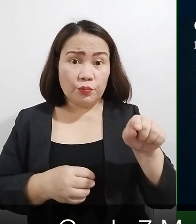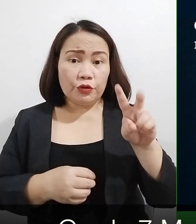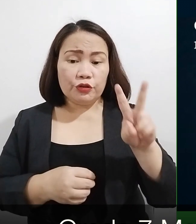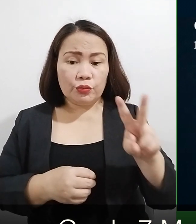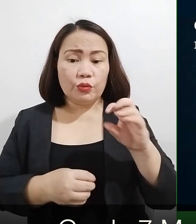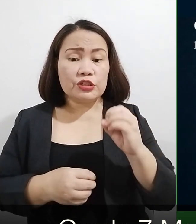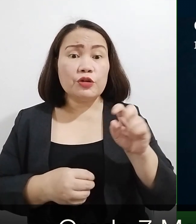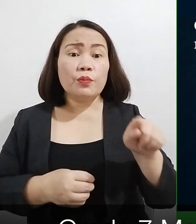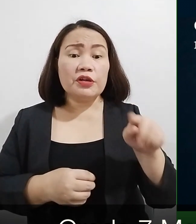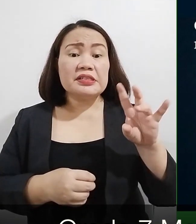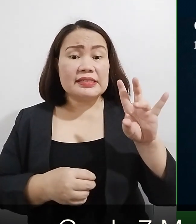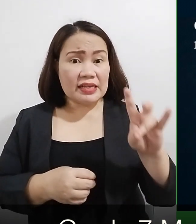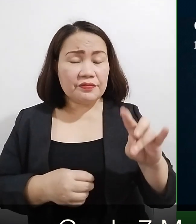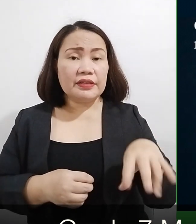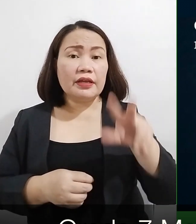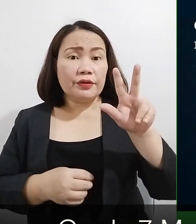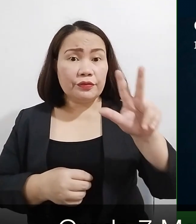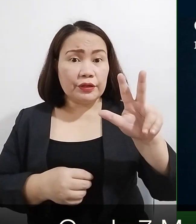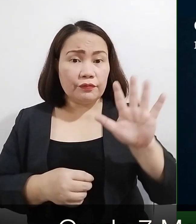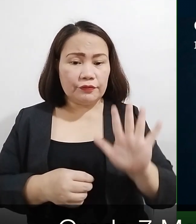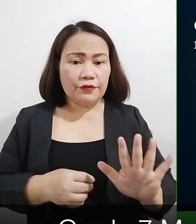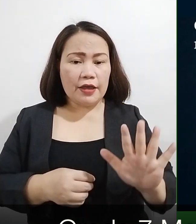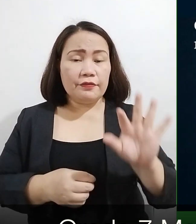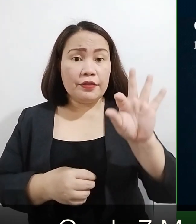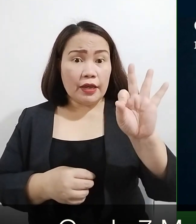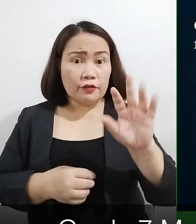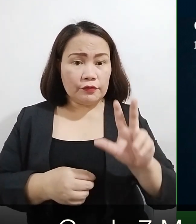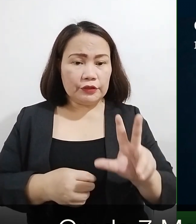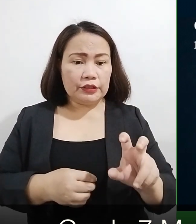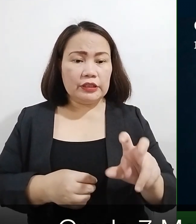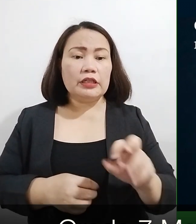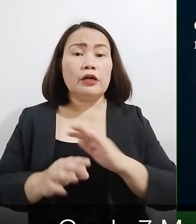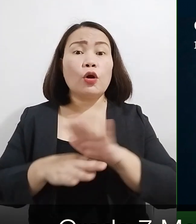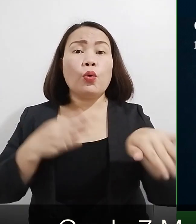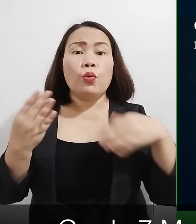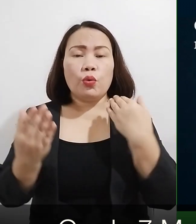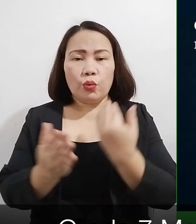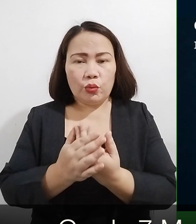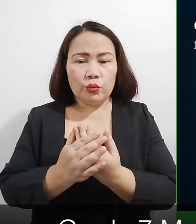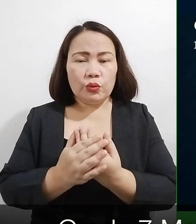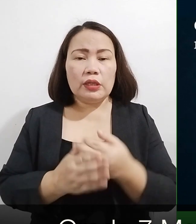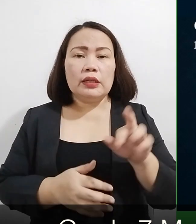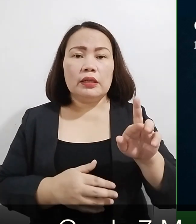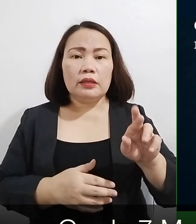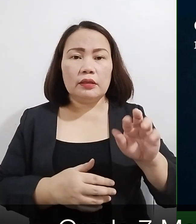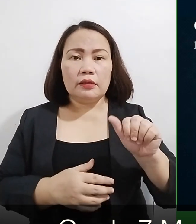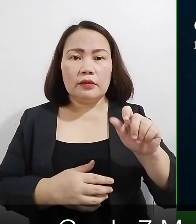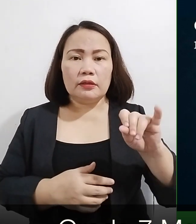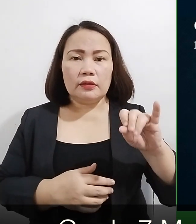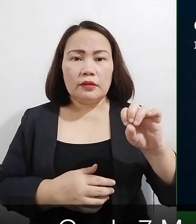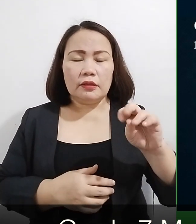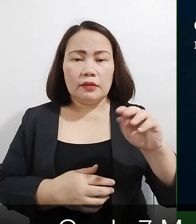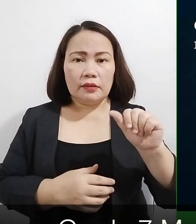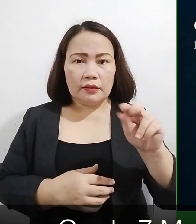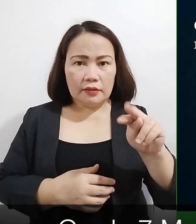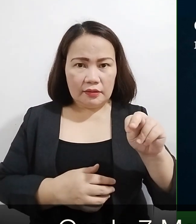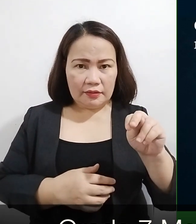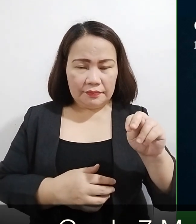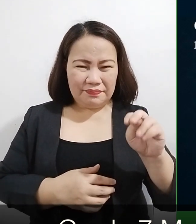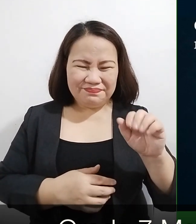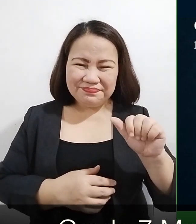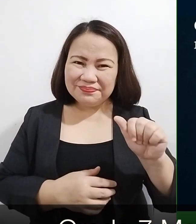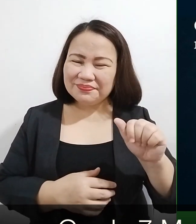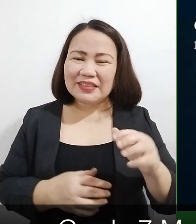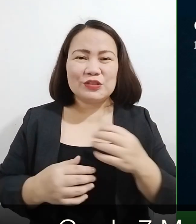as a fraction, right? Kung babalikan natin yung conversion ng decimal to fraction because this